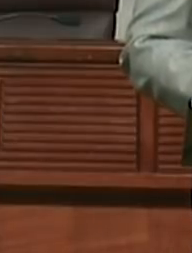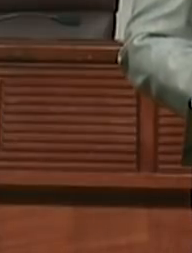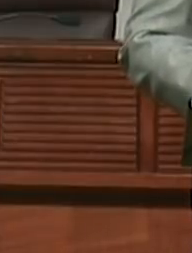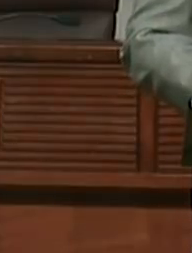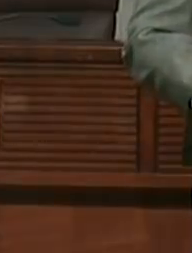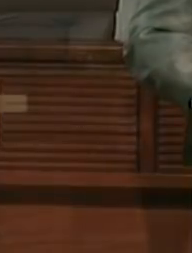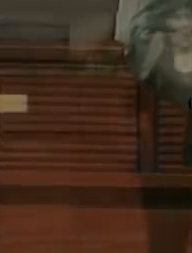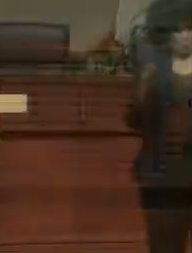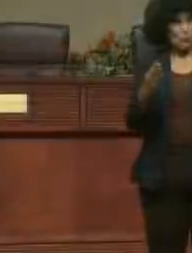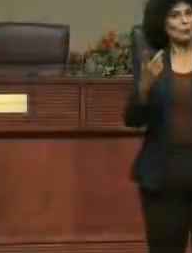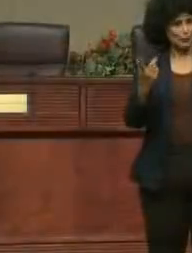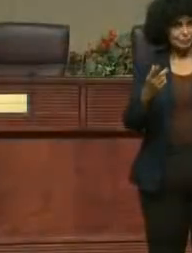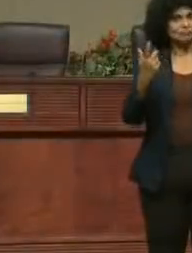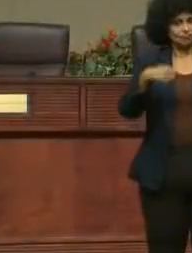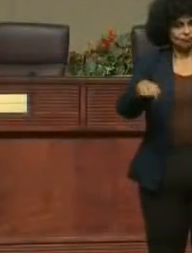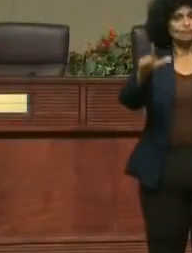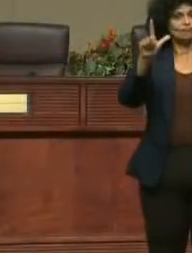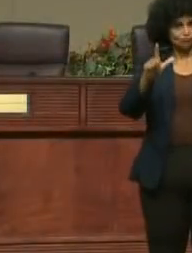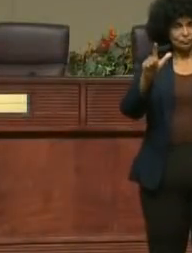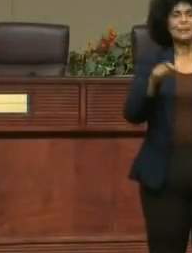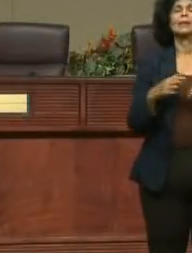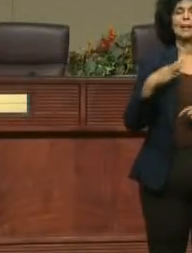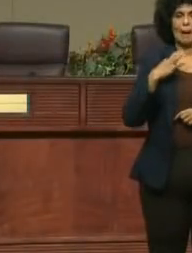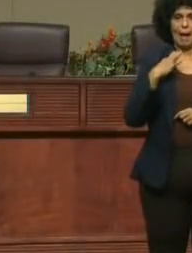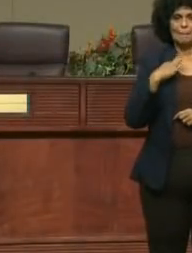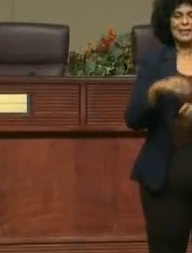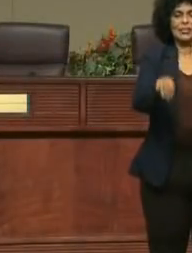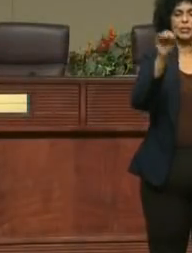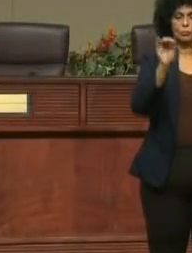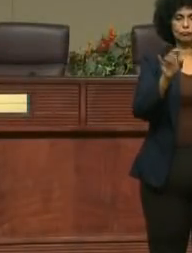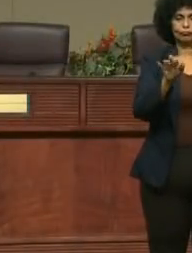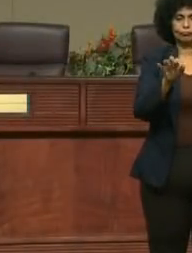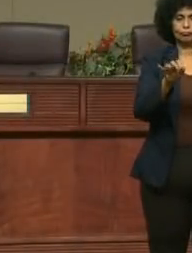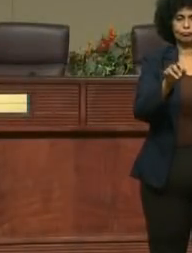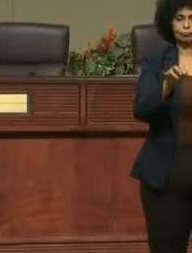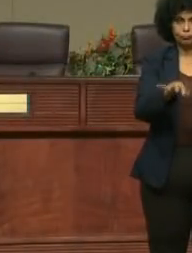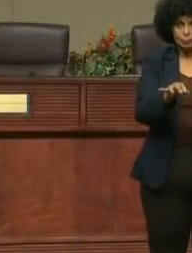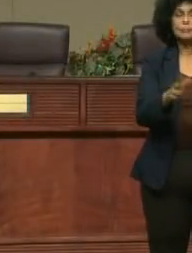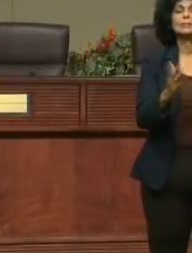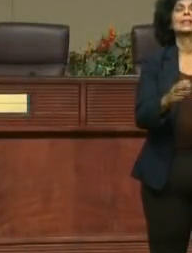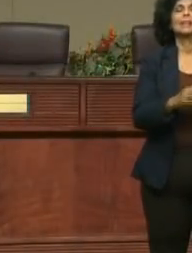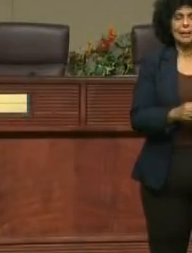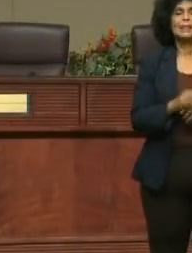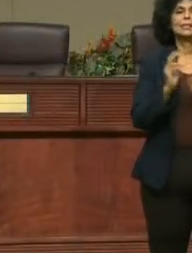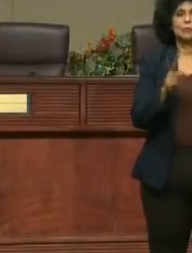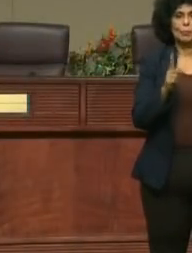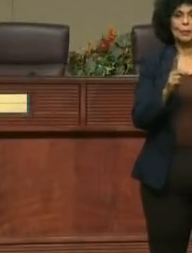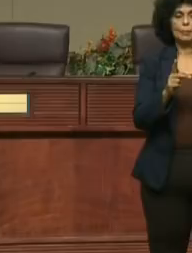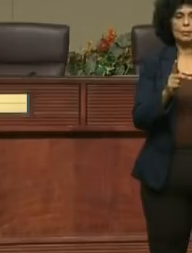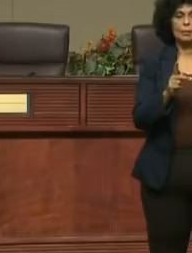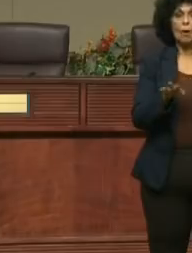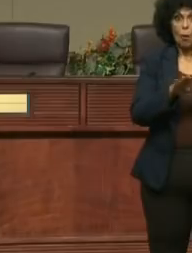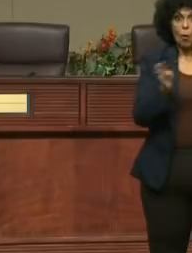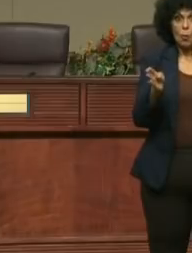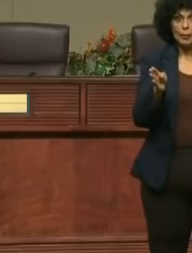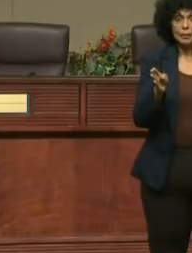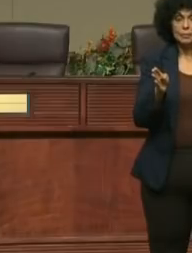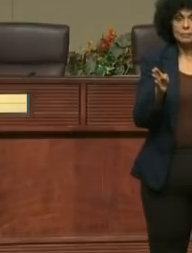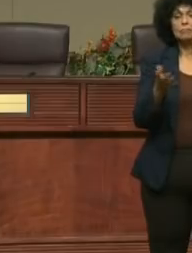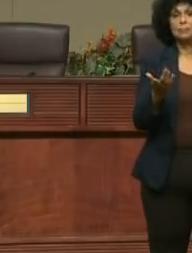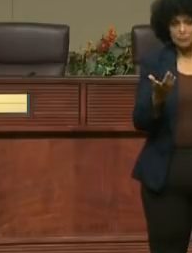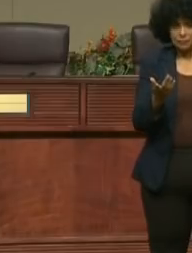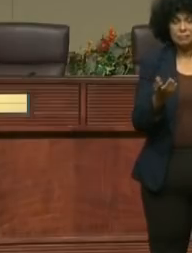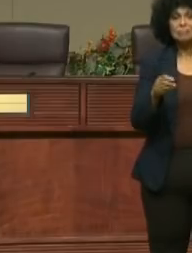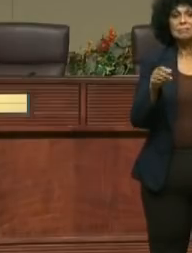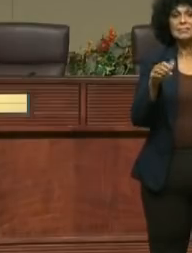people apply within just under 11 minutes. So we closed the portal